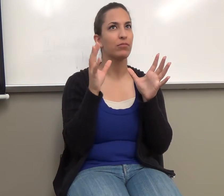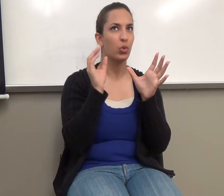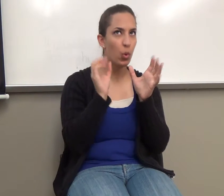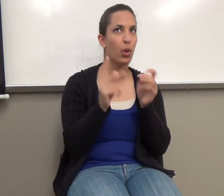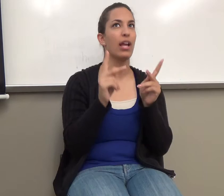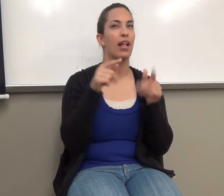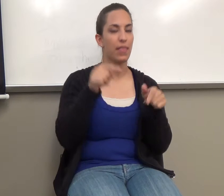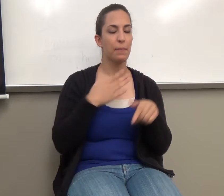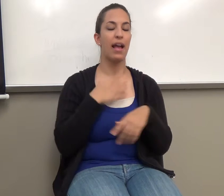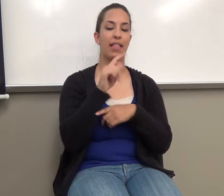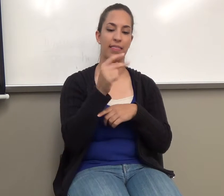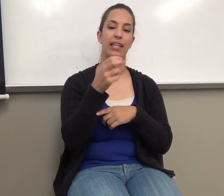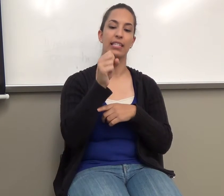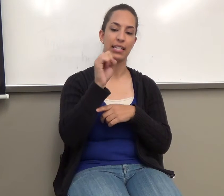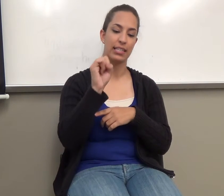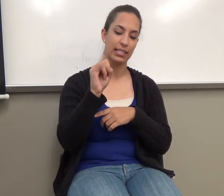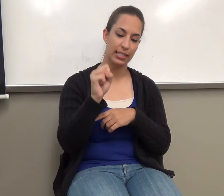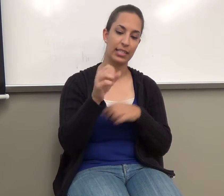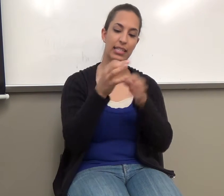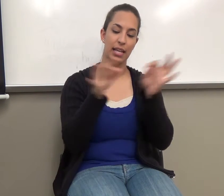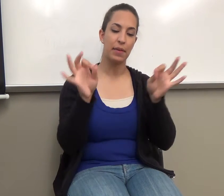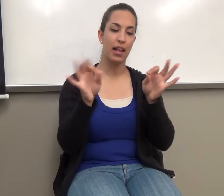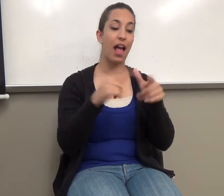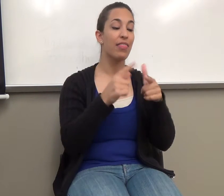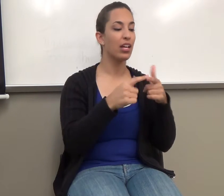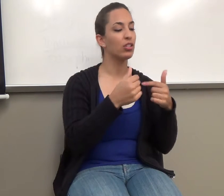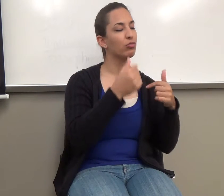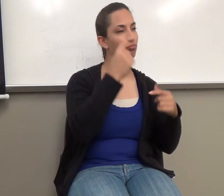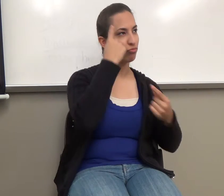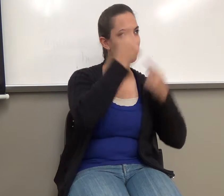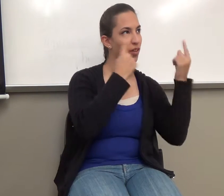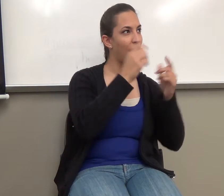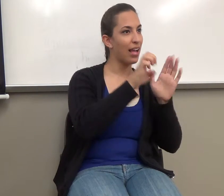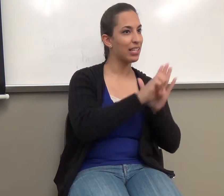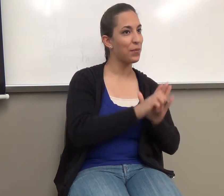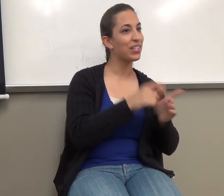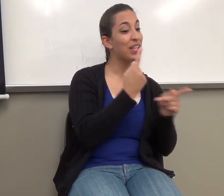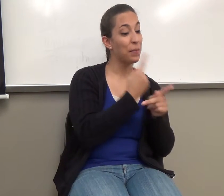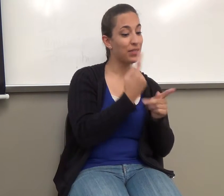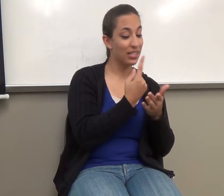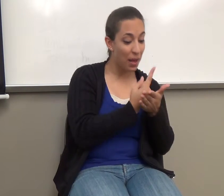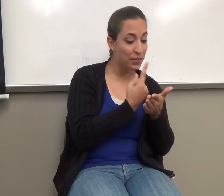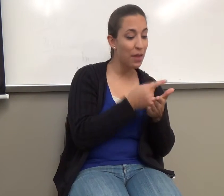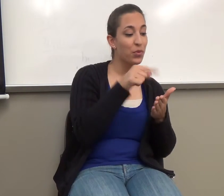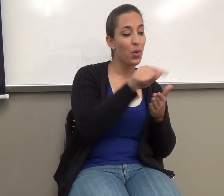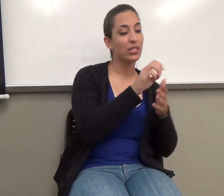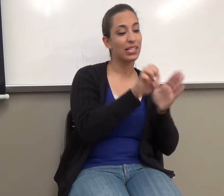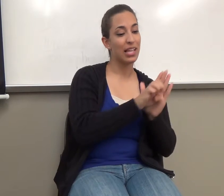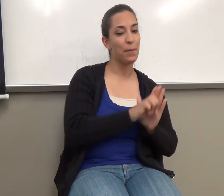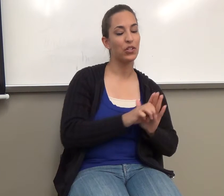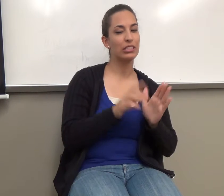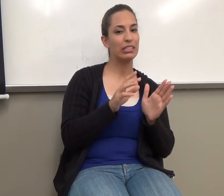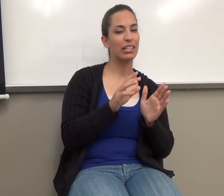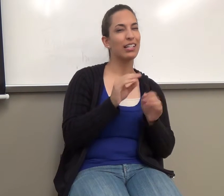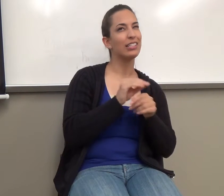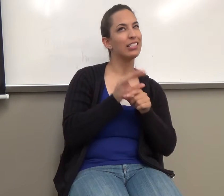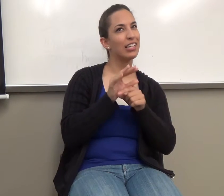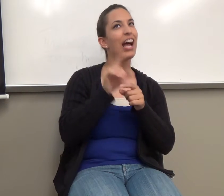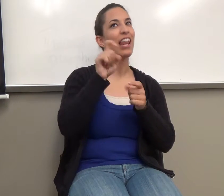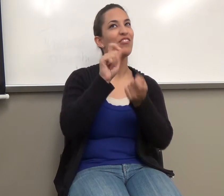would be a good one. Does everybody follow that? Yeah. How that happens? Okay, what about